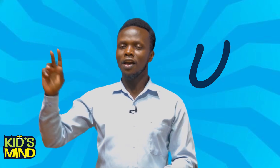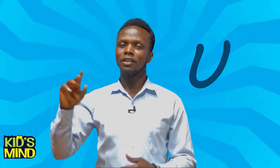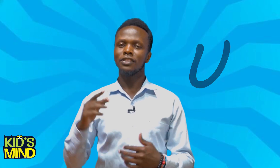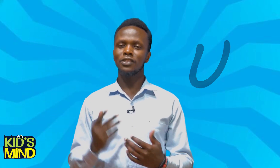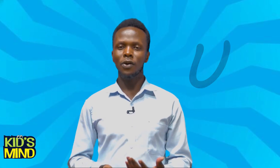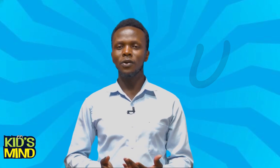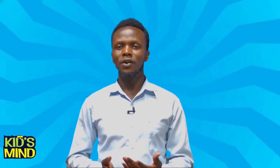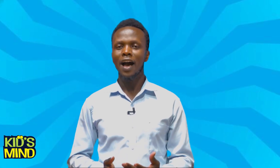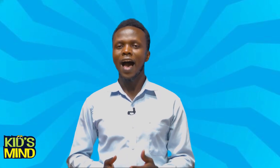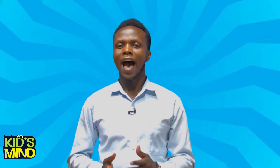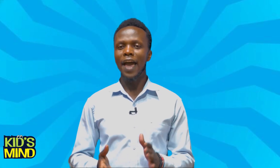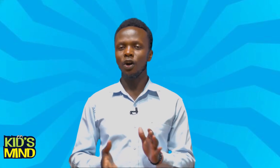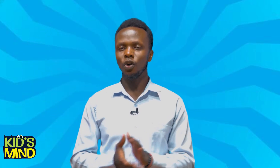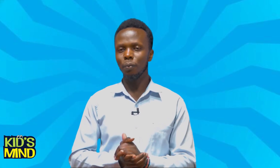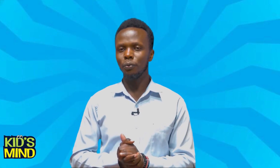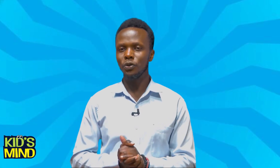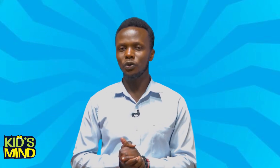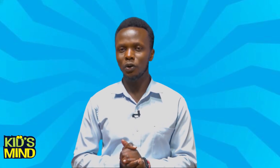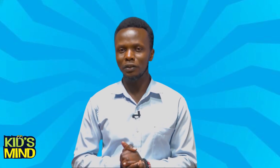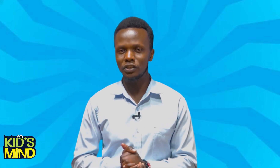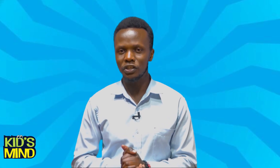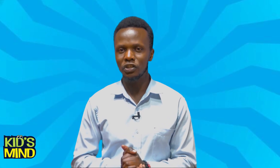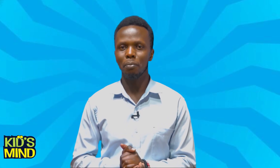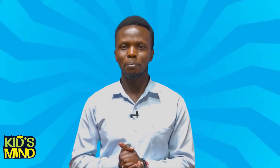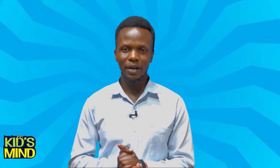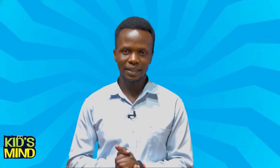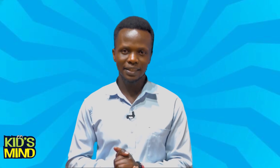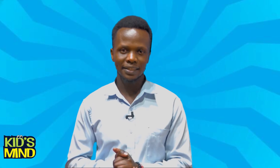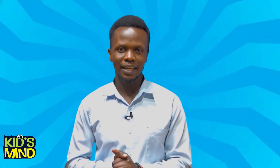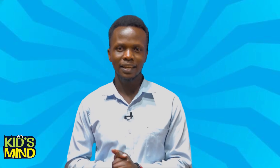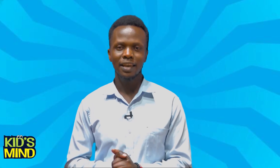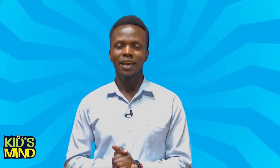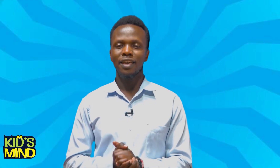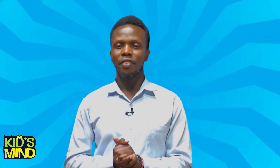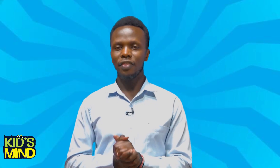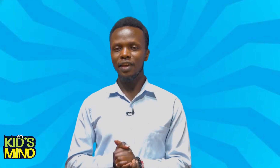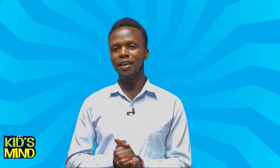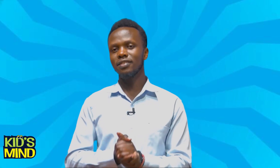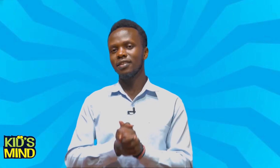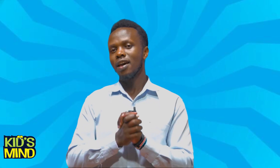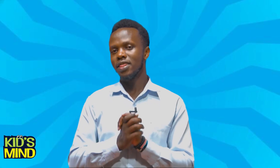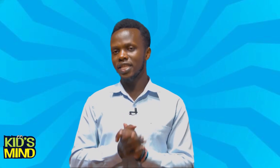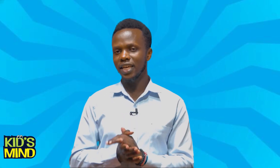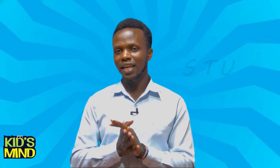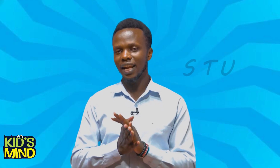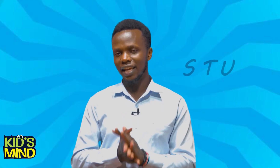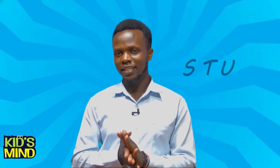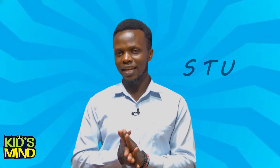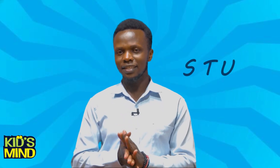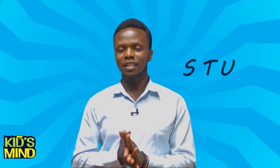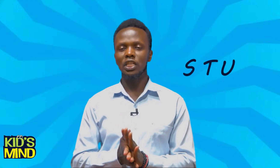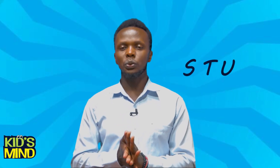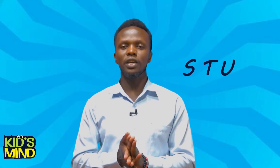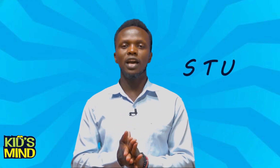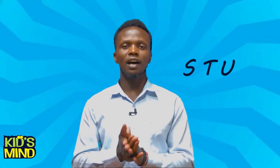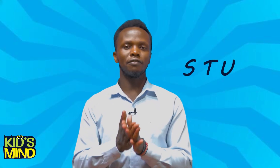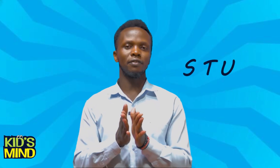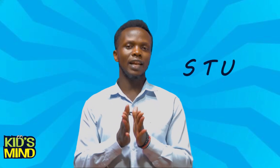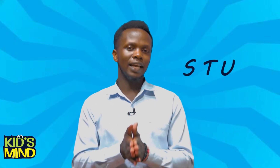So I hope you continue practicing these 3 letters that we have